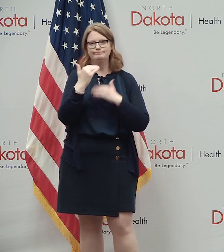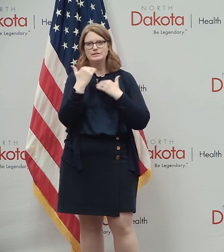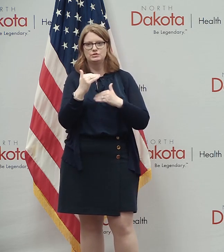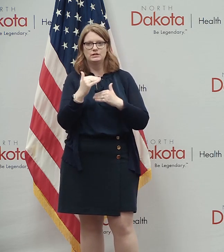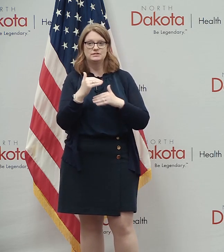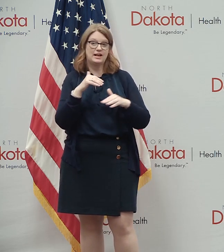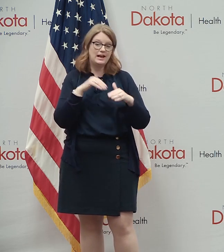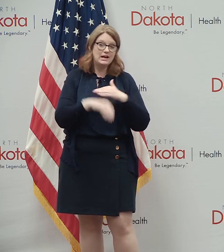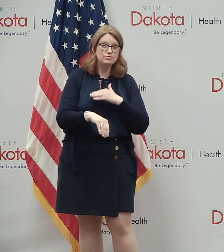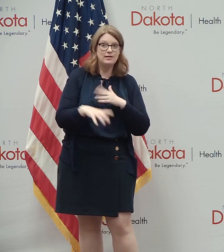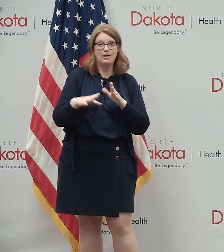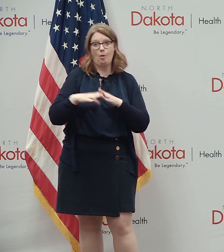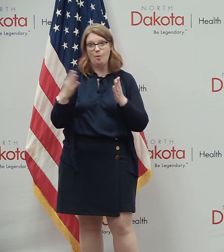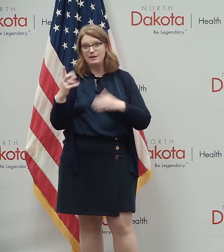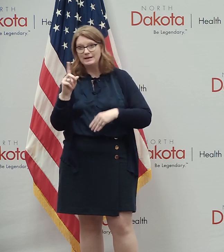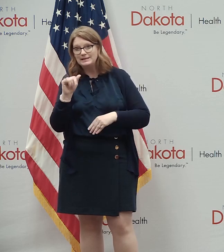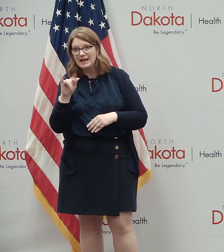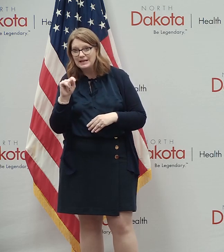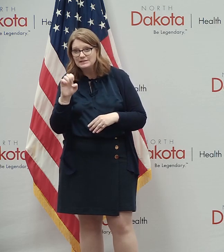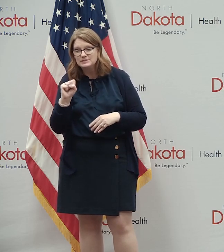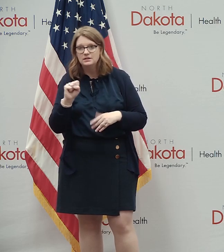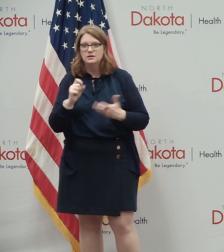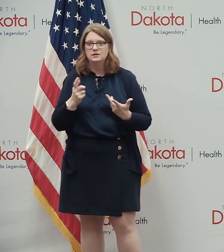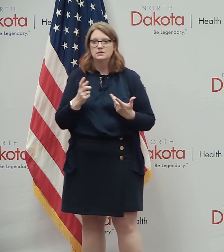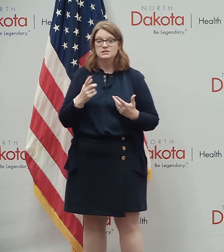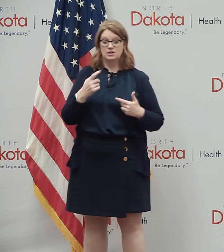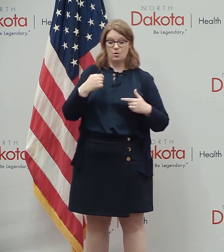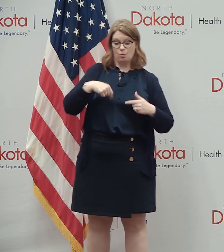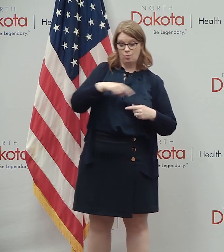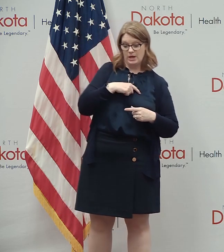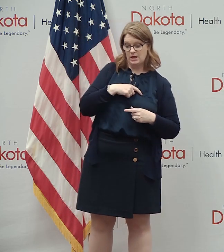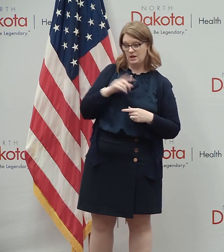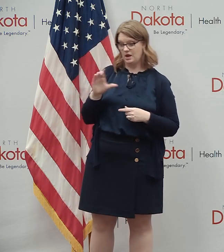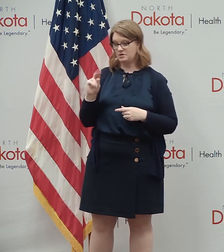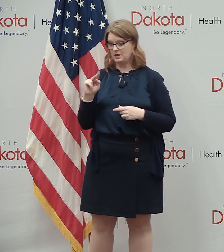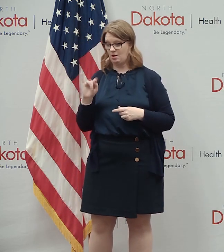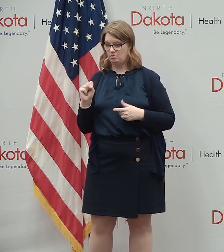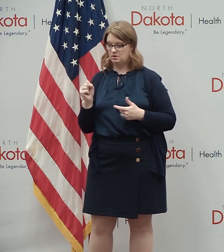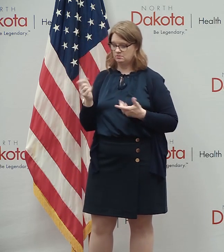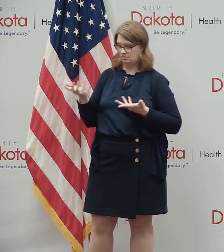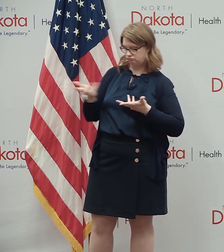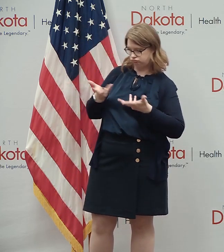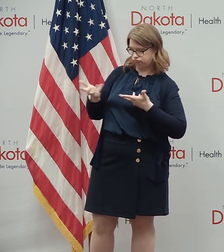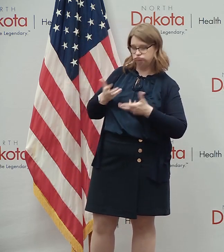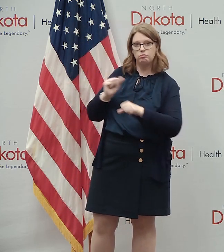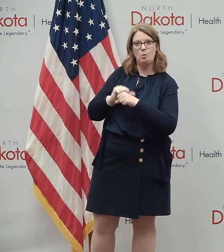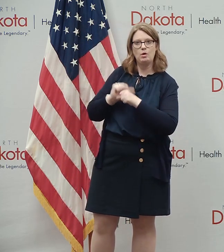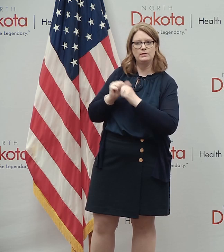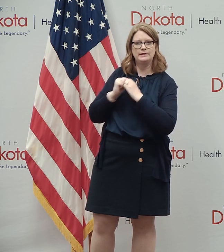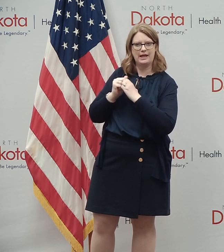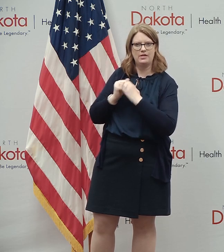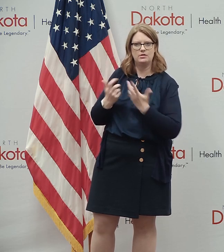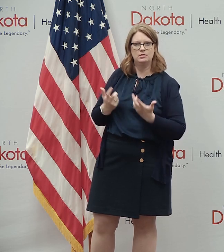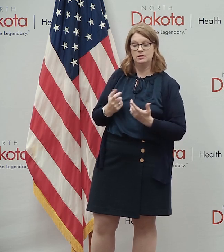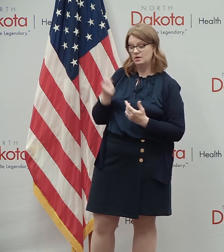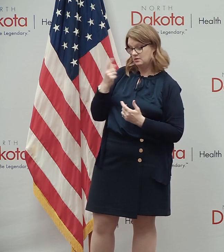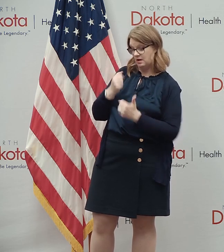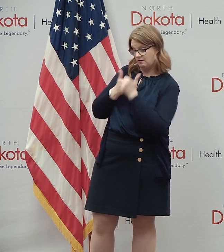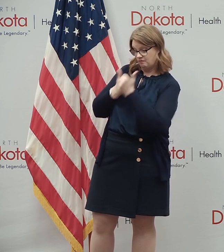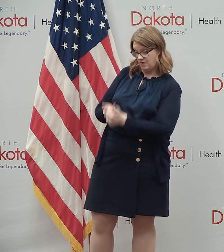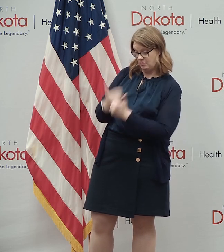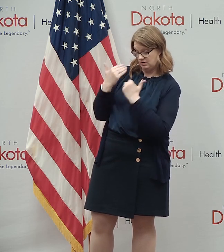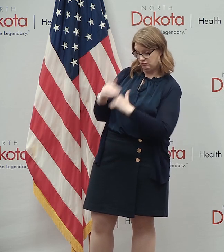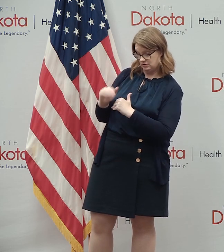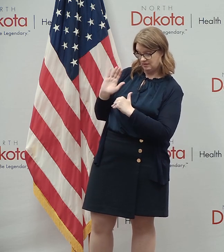opening dates. So we're working with the counties to make sure that we abide by their restrictions